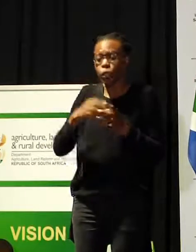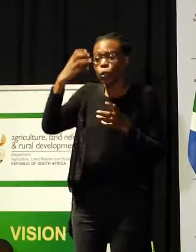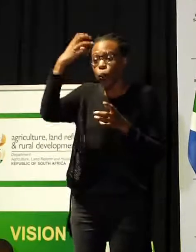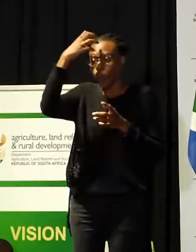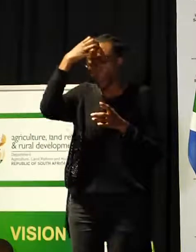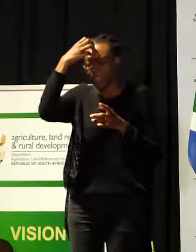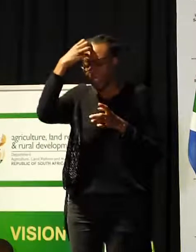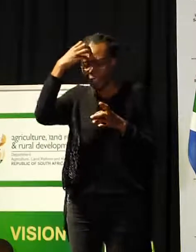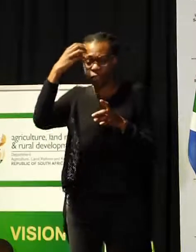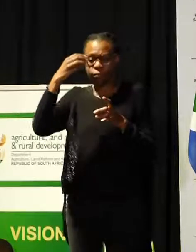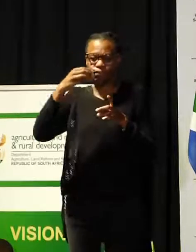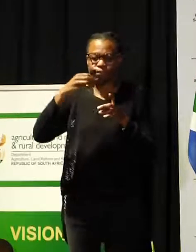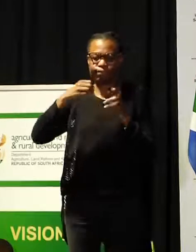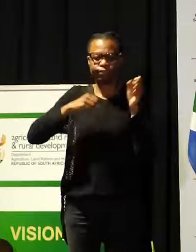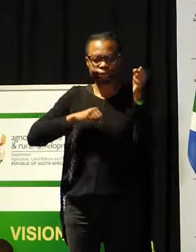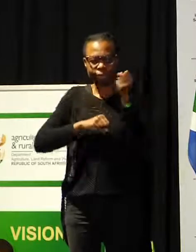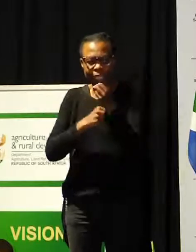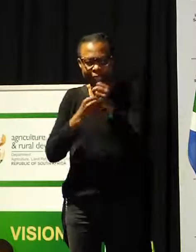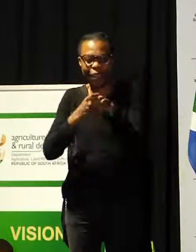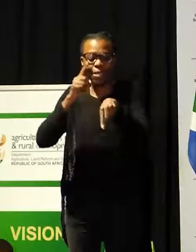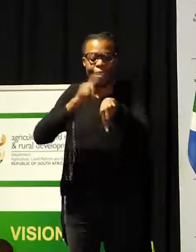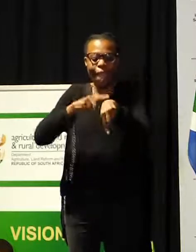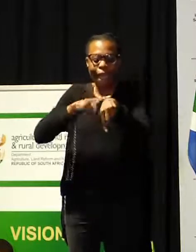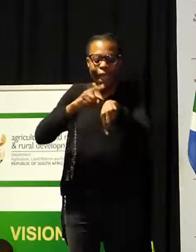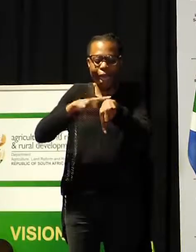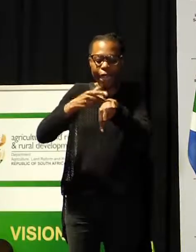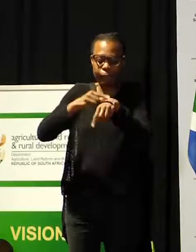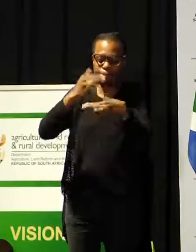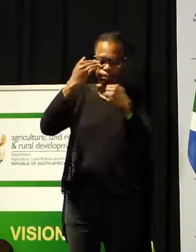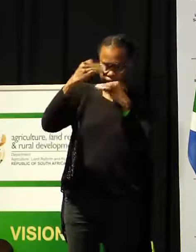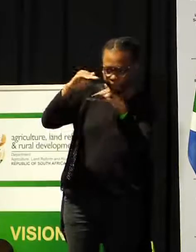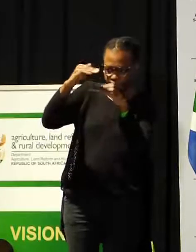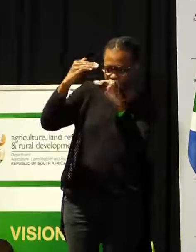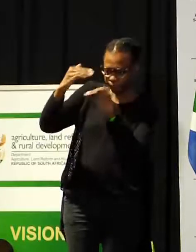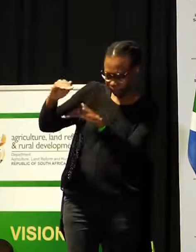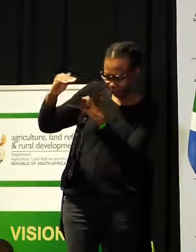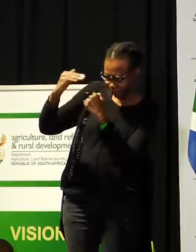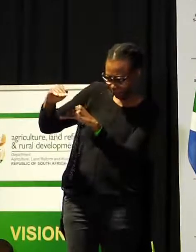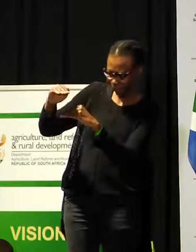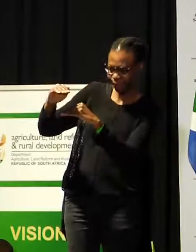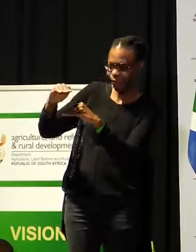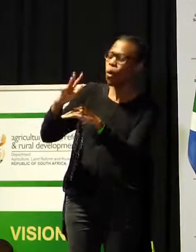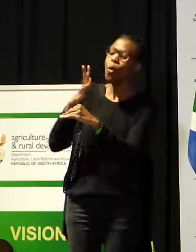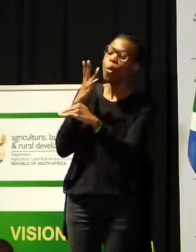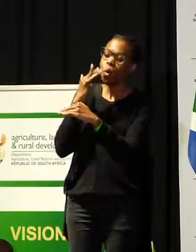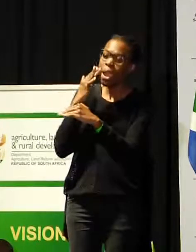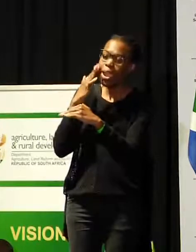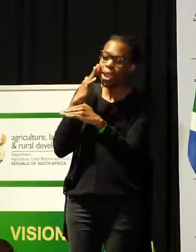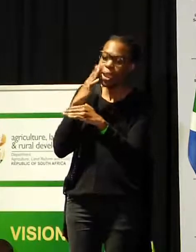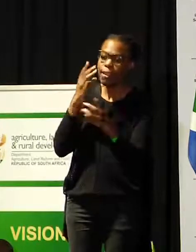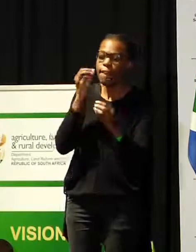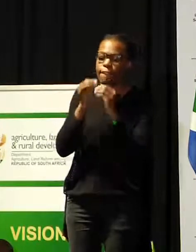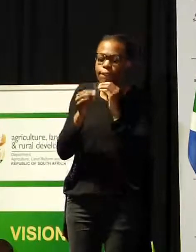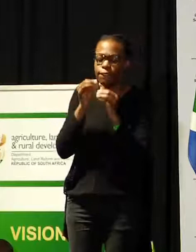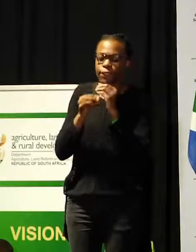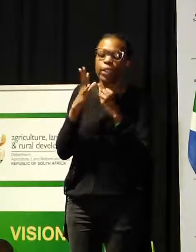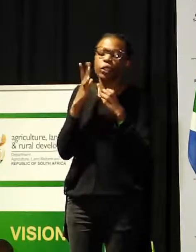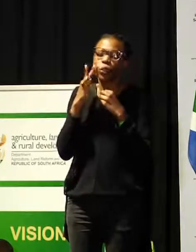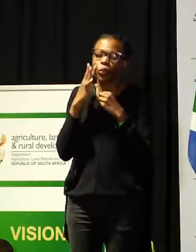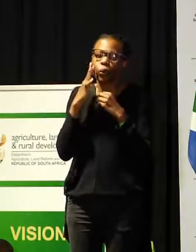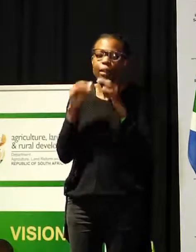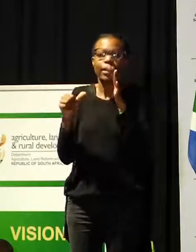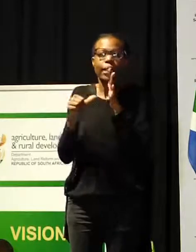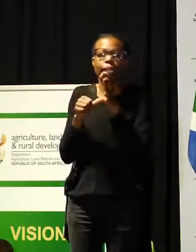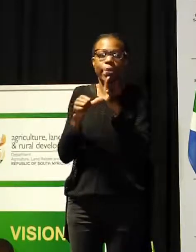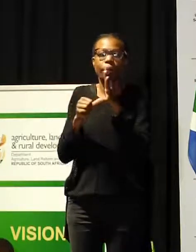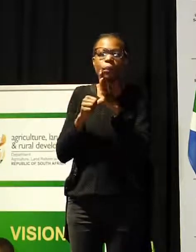systems, and the clear timelines in terms of concluding this resolution from this summit.